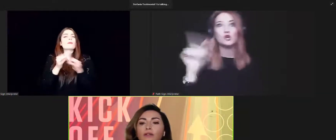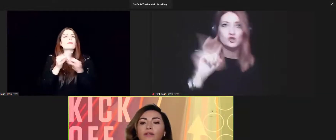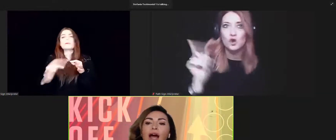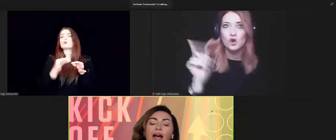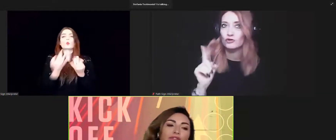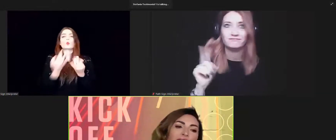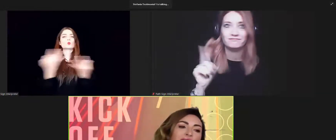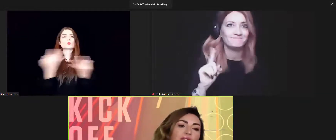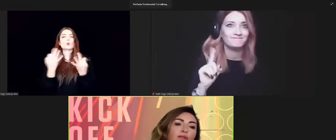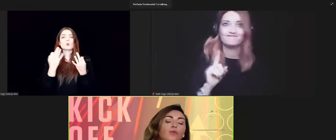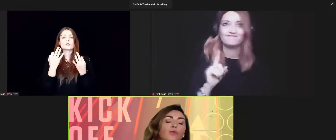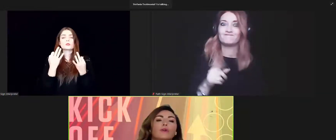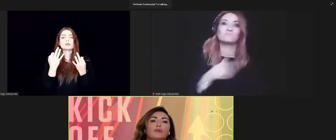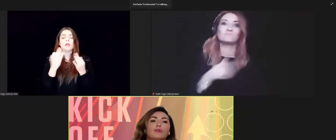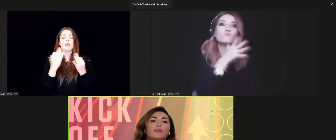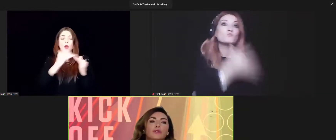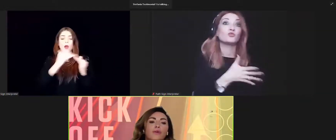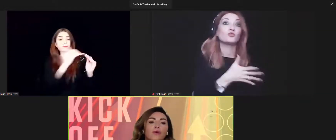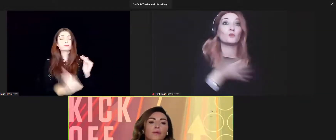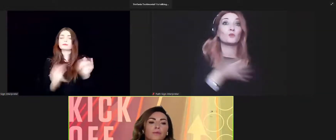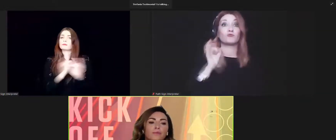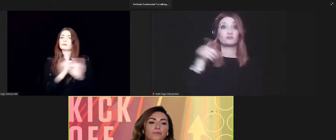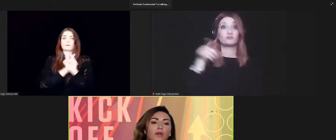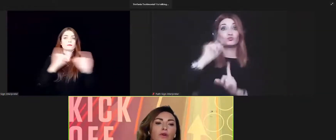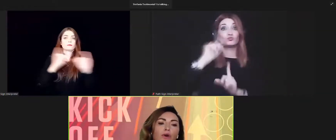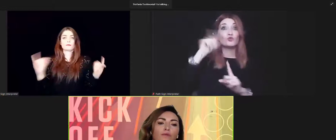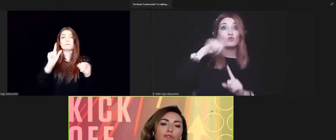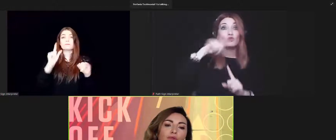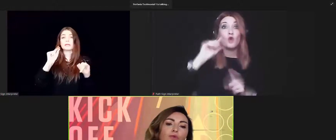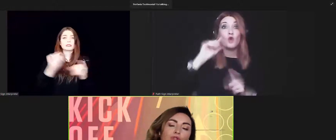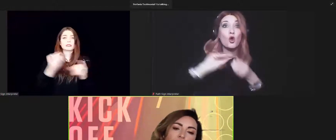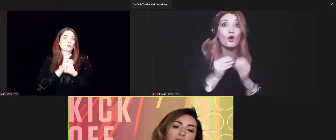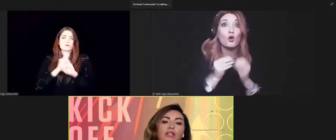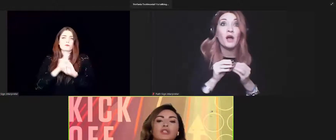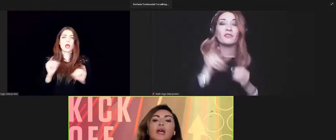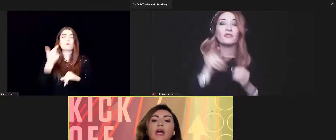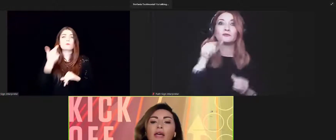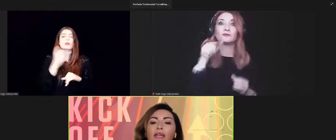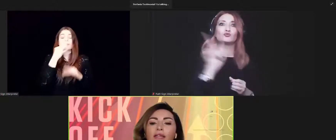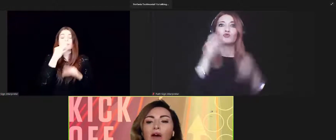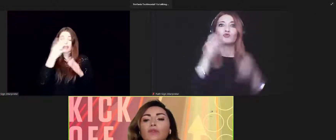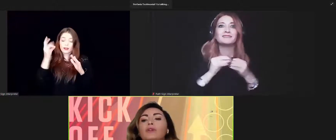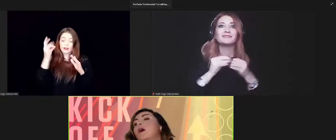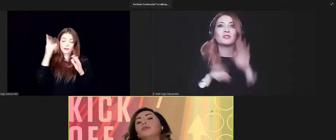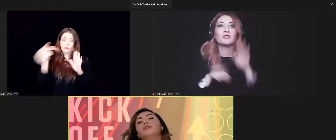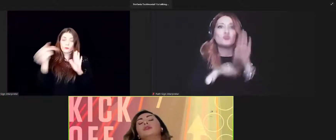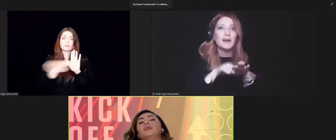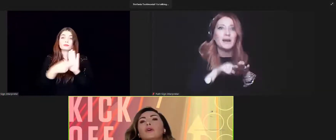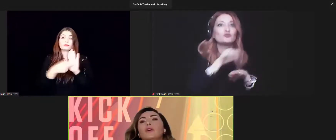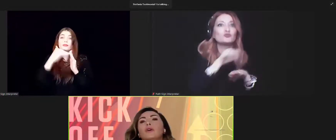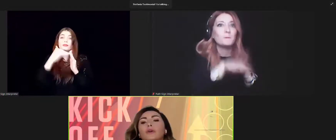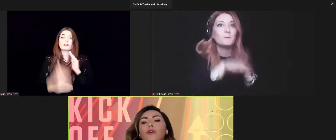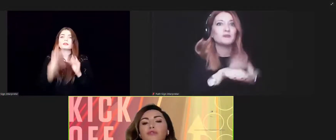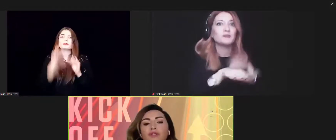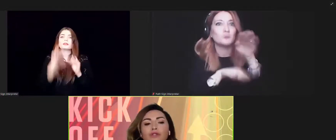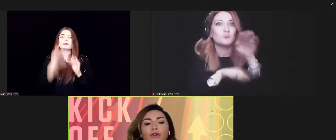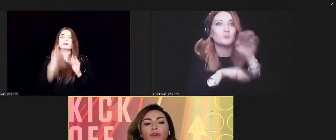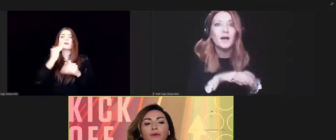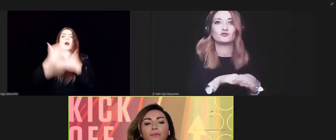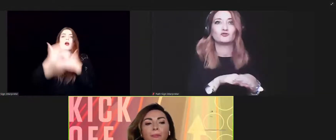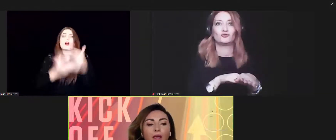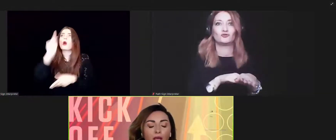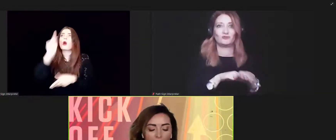not advancing toward your goal. Grow through challenges. Get out of your comfort